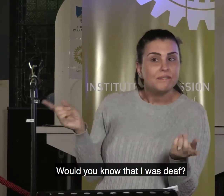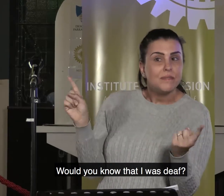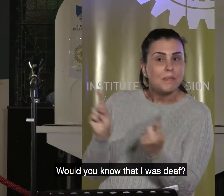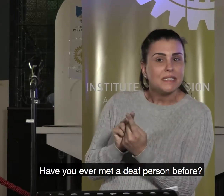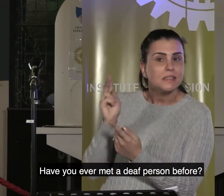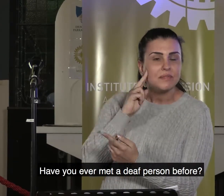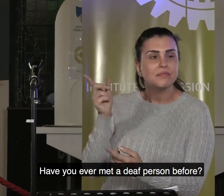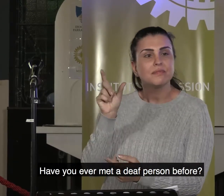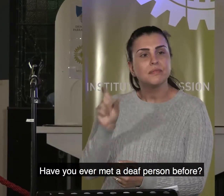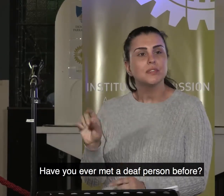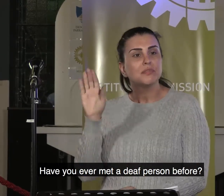Have you ever met a deaf person before?